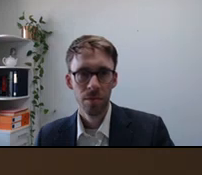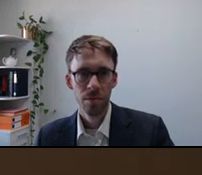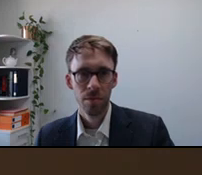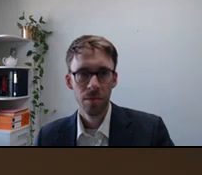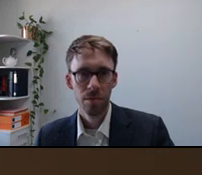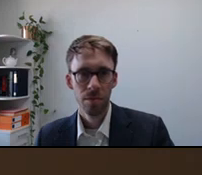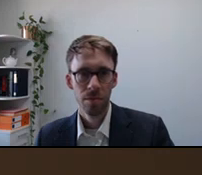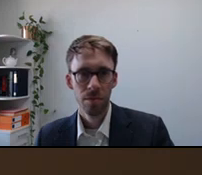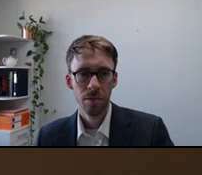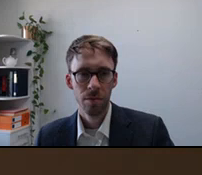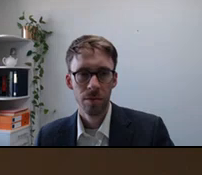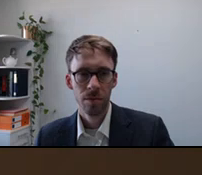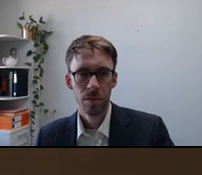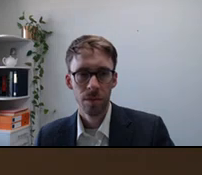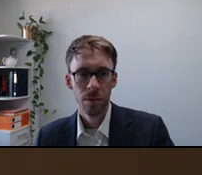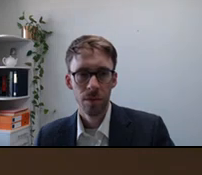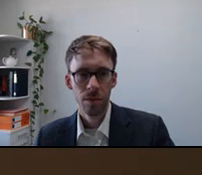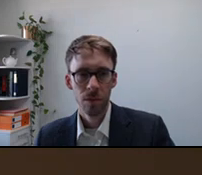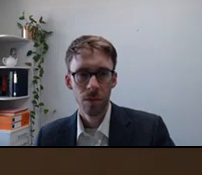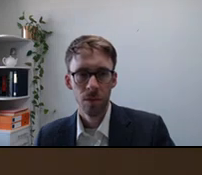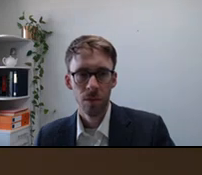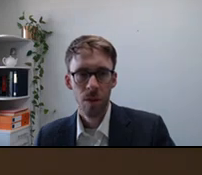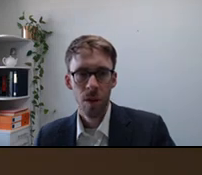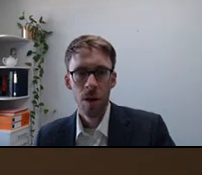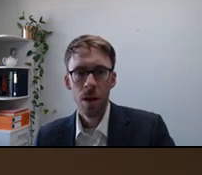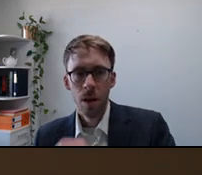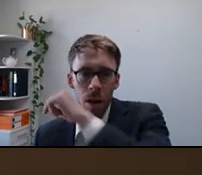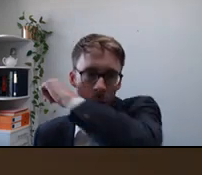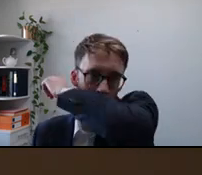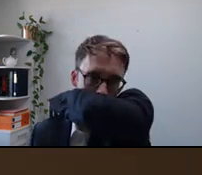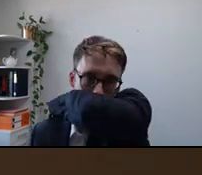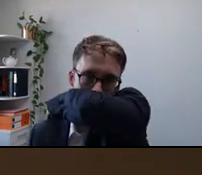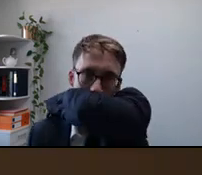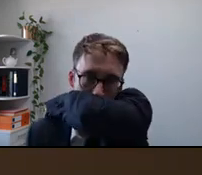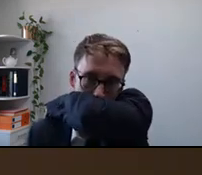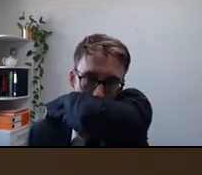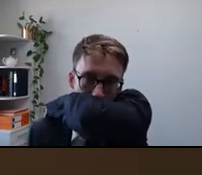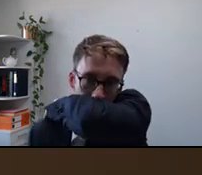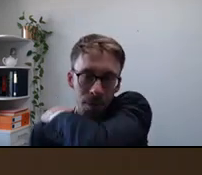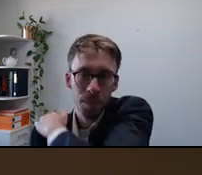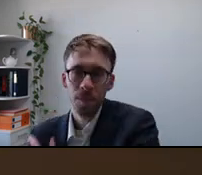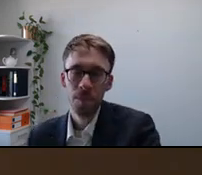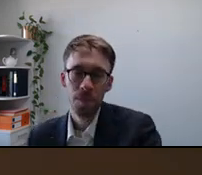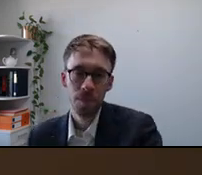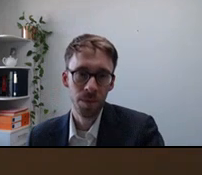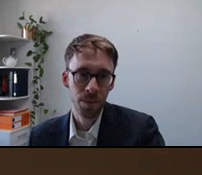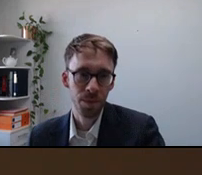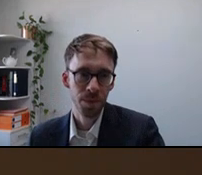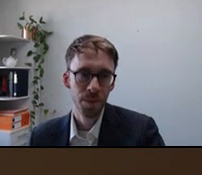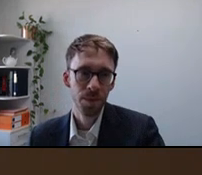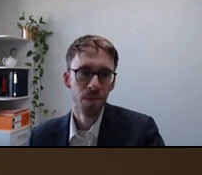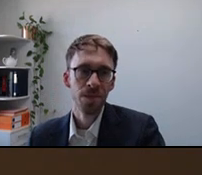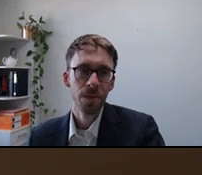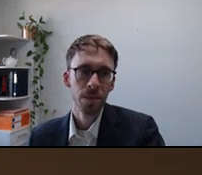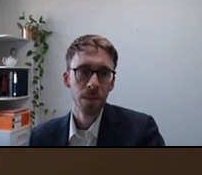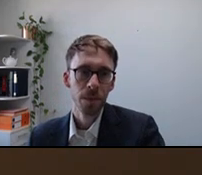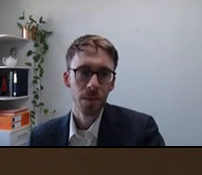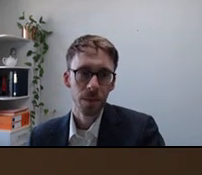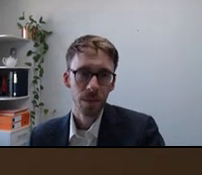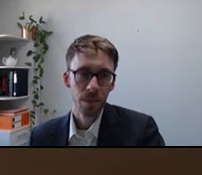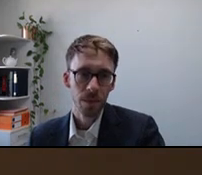some autistic people in the community, and then they started using the rainbow, and I was like, oh, but the rainbow, that's